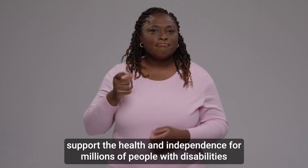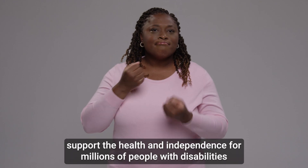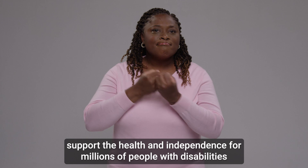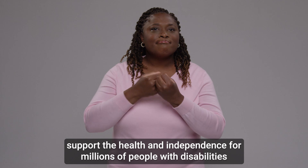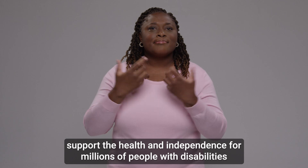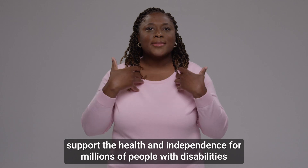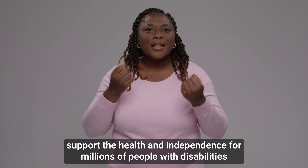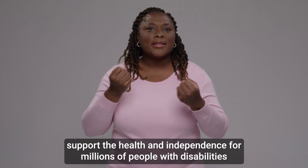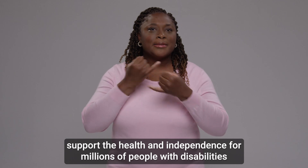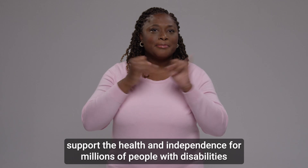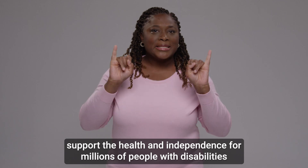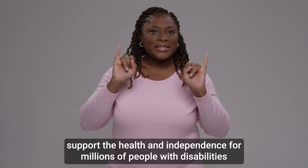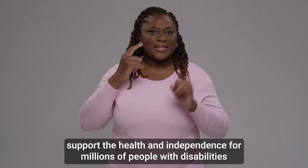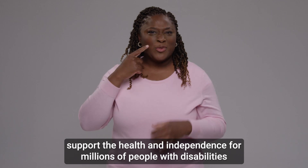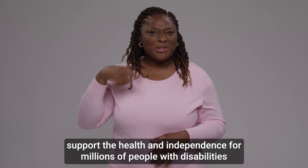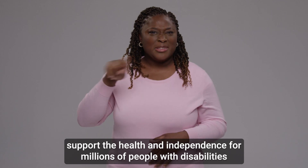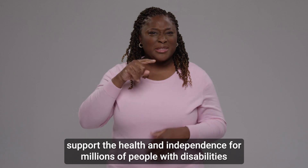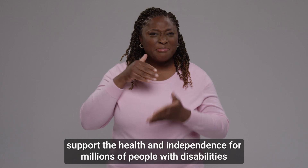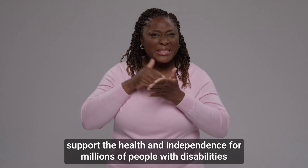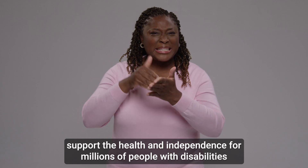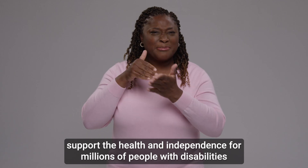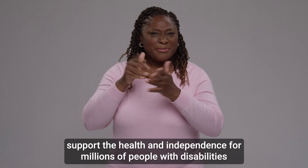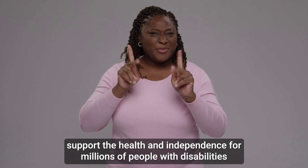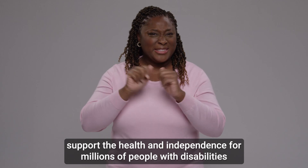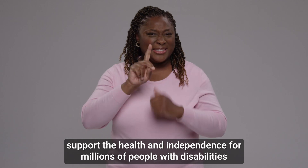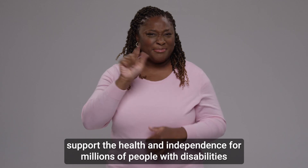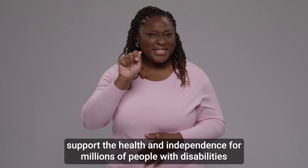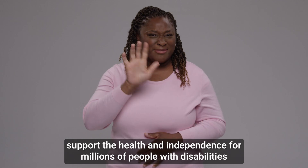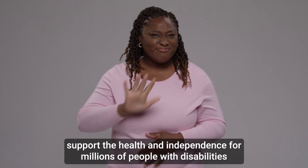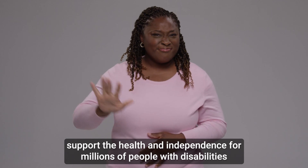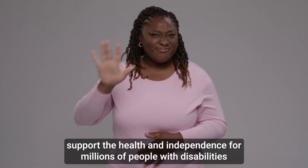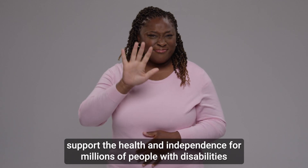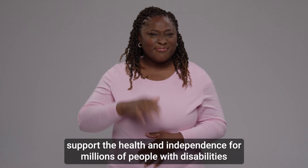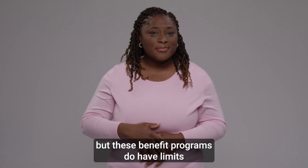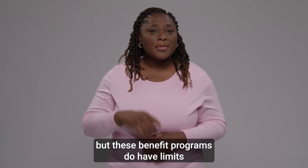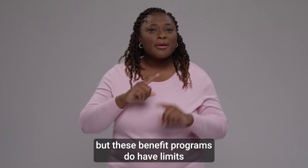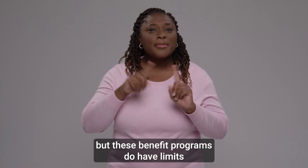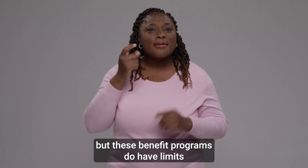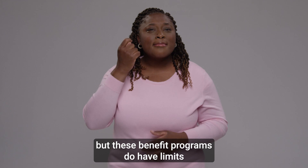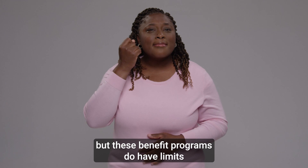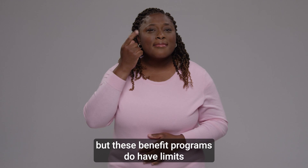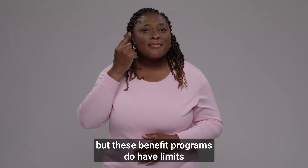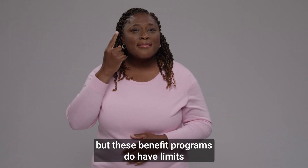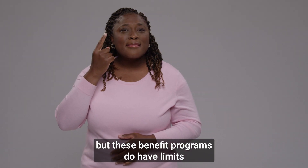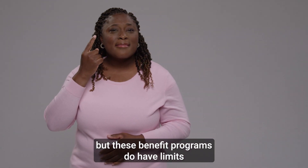support the health and independence for millions of people with disabilities. But these benefit programs do